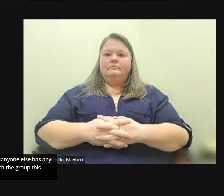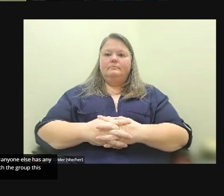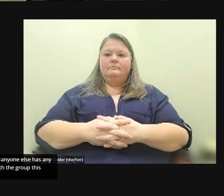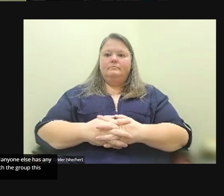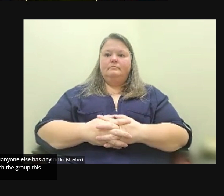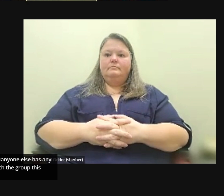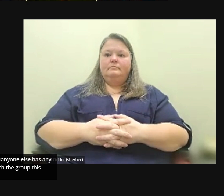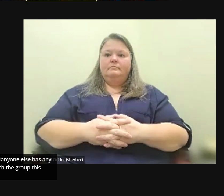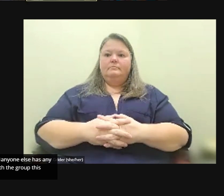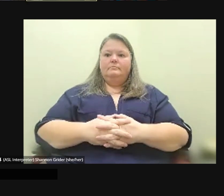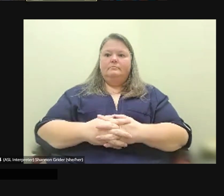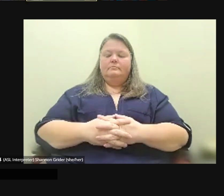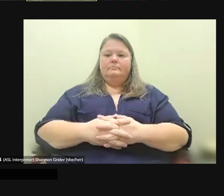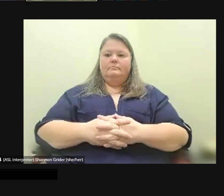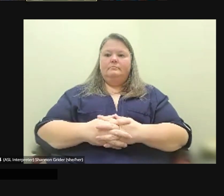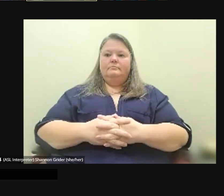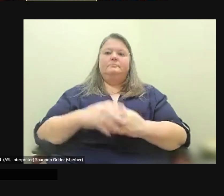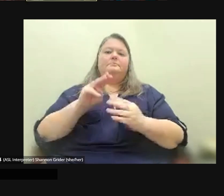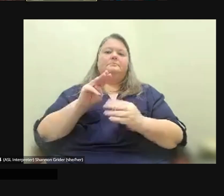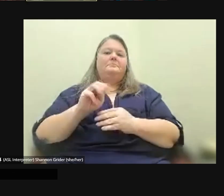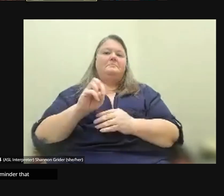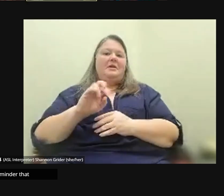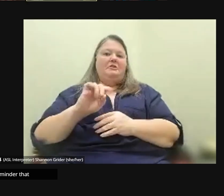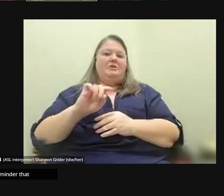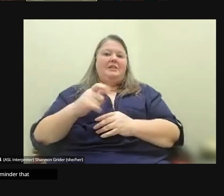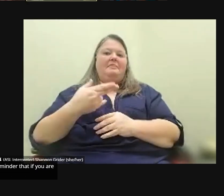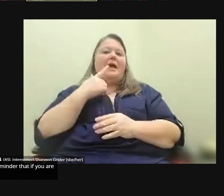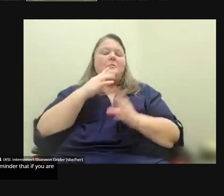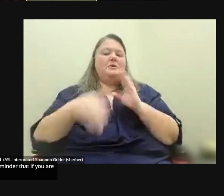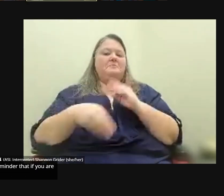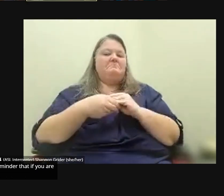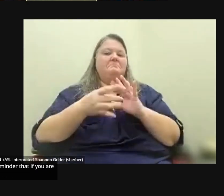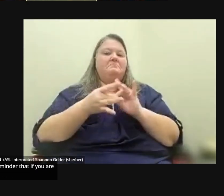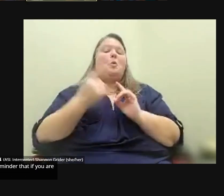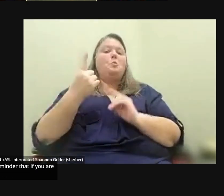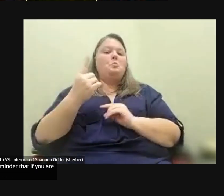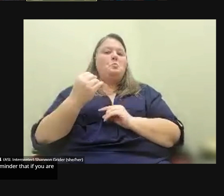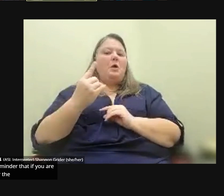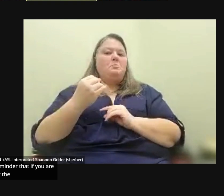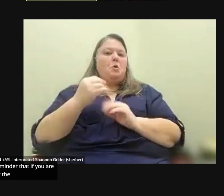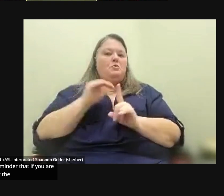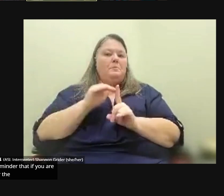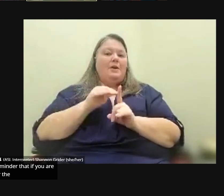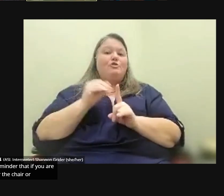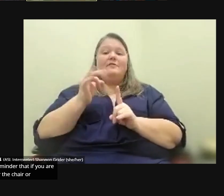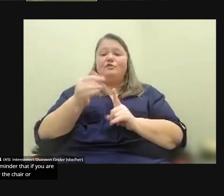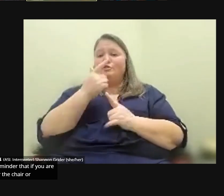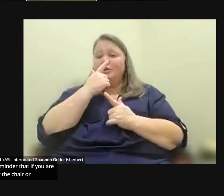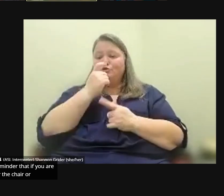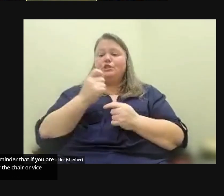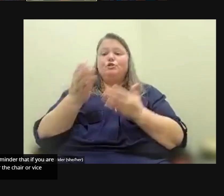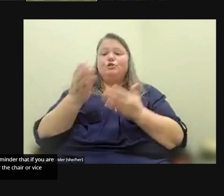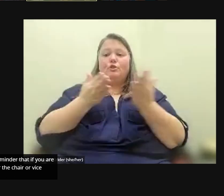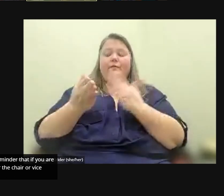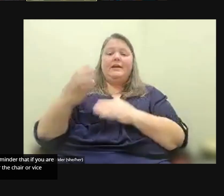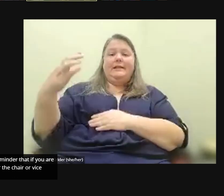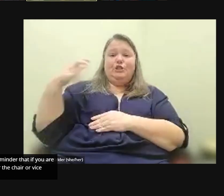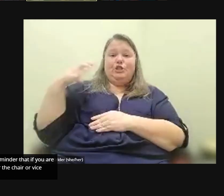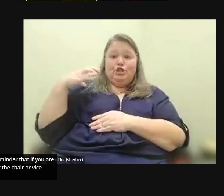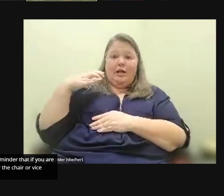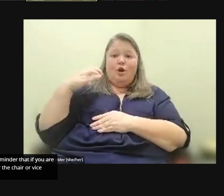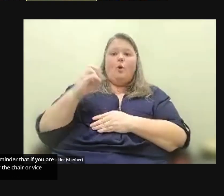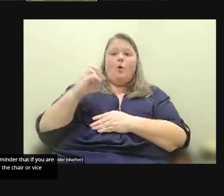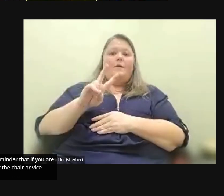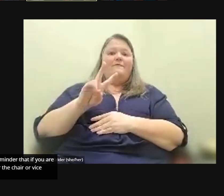I just want to say one more reminder that if you are interested in serving as either the chair or vice chair for the full Cool Council, those